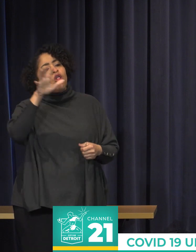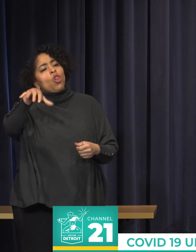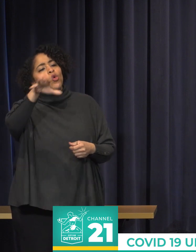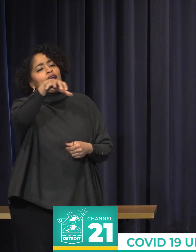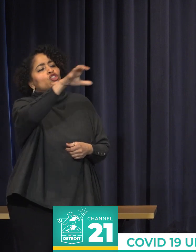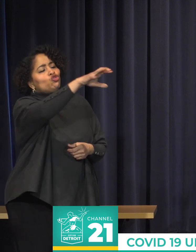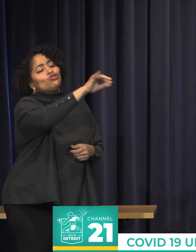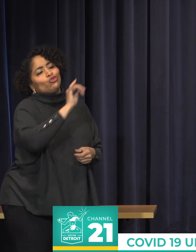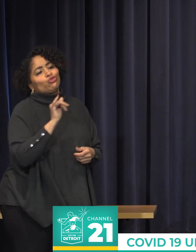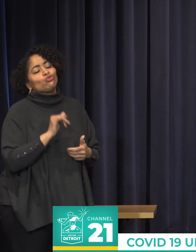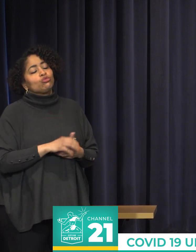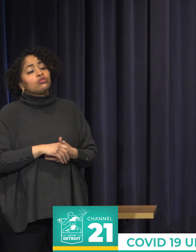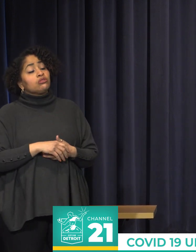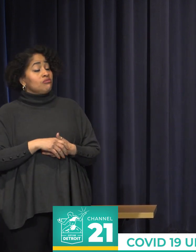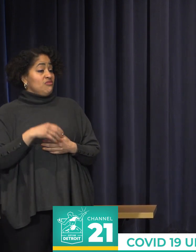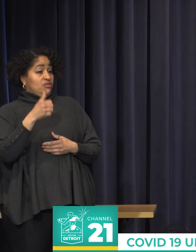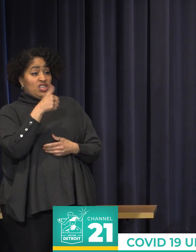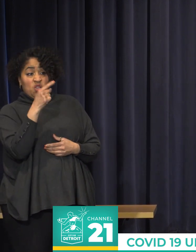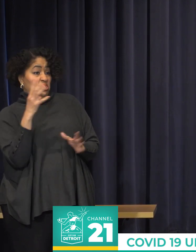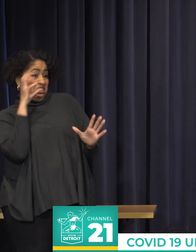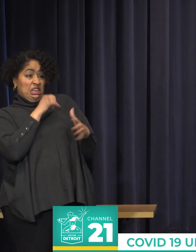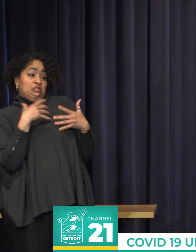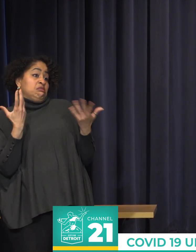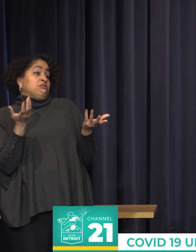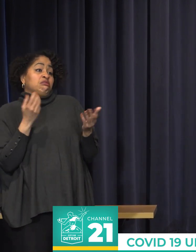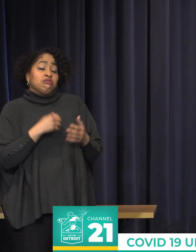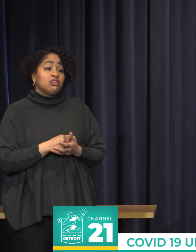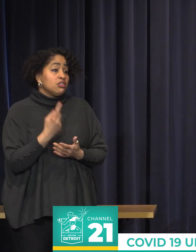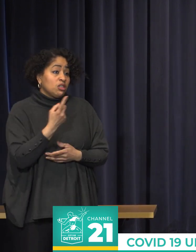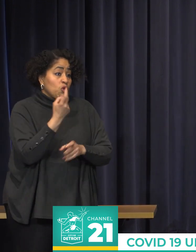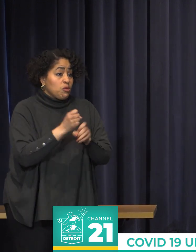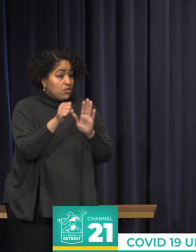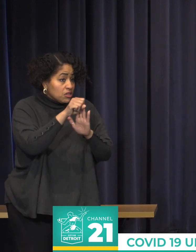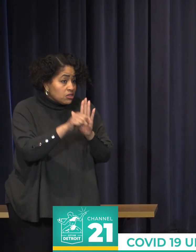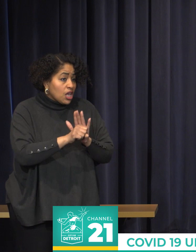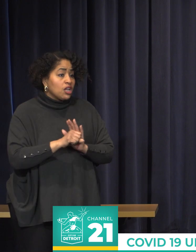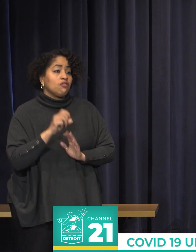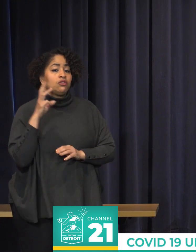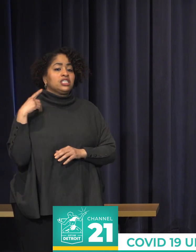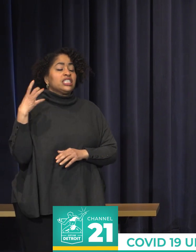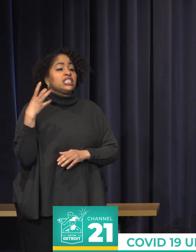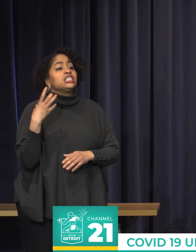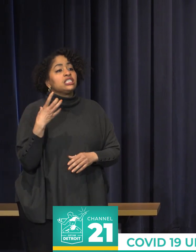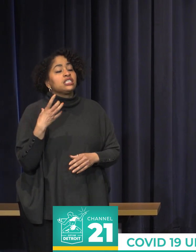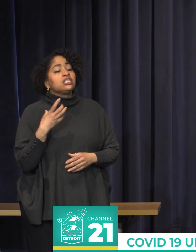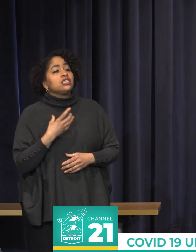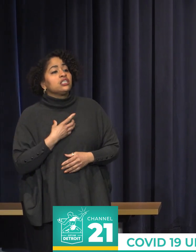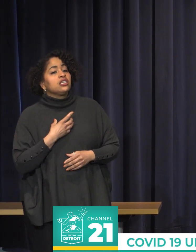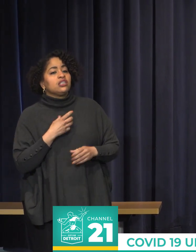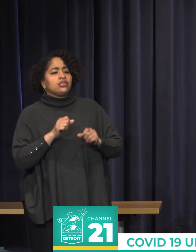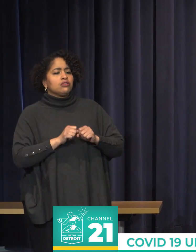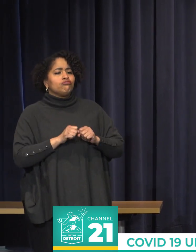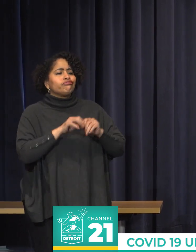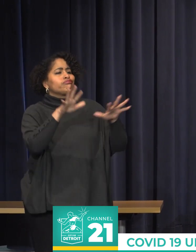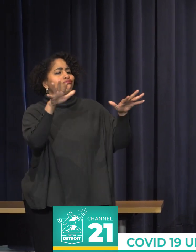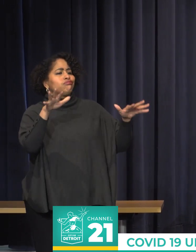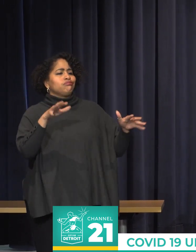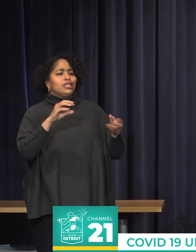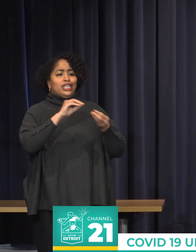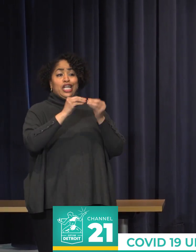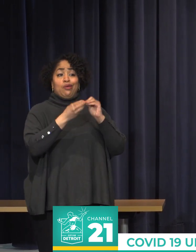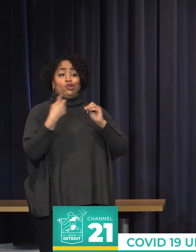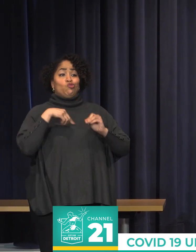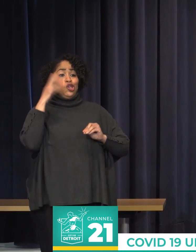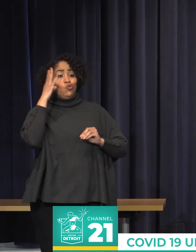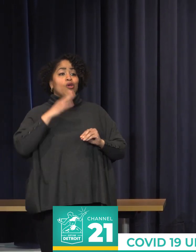so it's anybody's guess. Somebody from the state of Washington put out some projection that we would peak